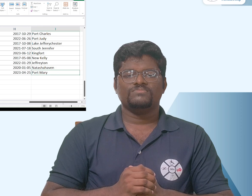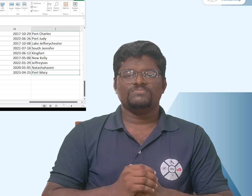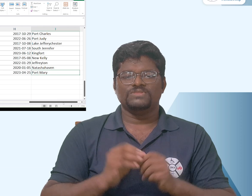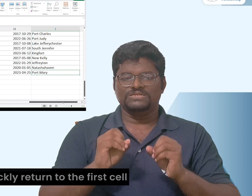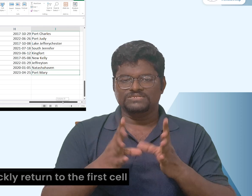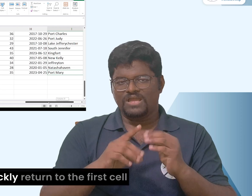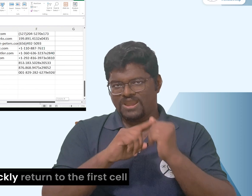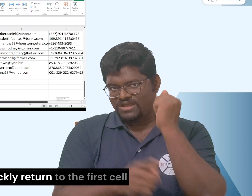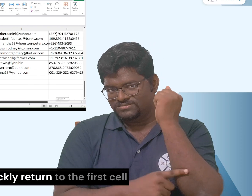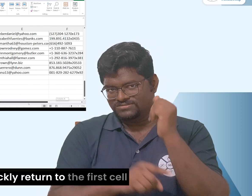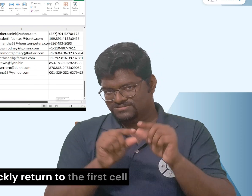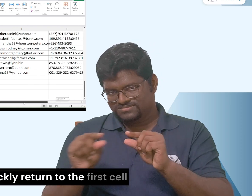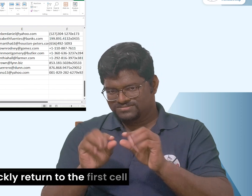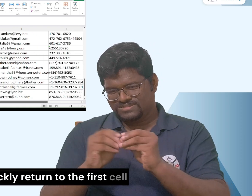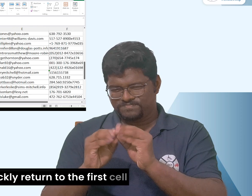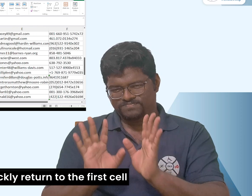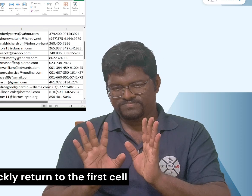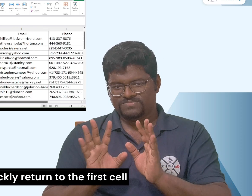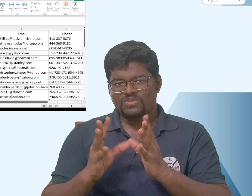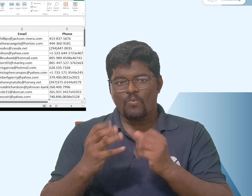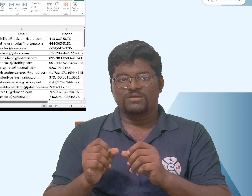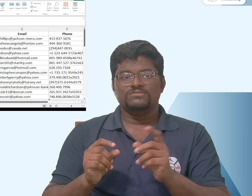To quickly return to the first cell,